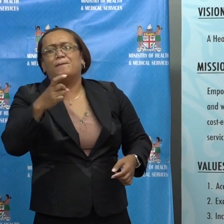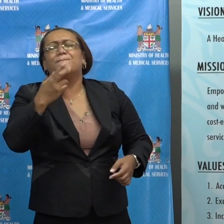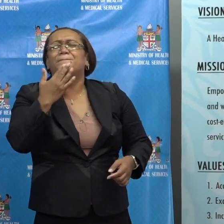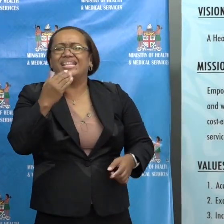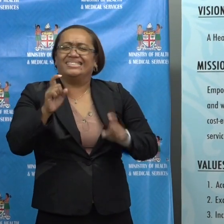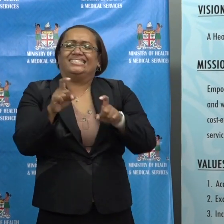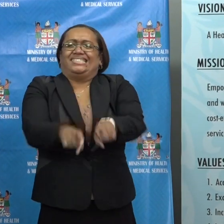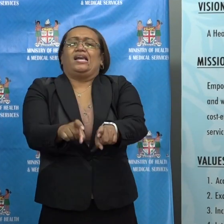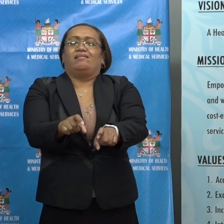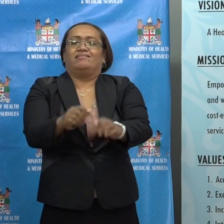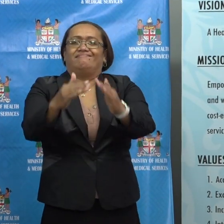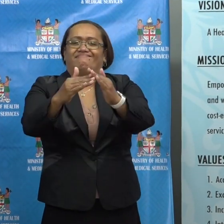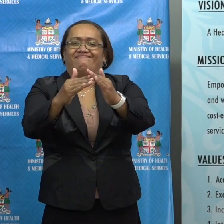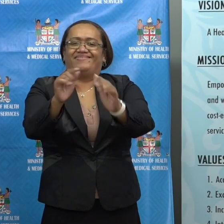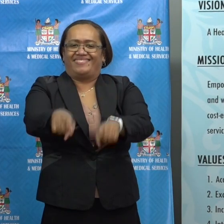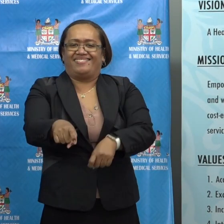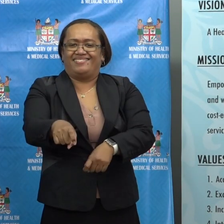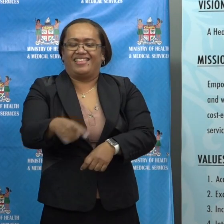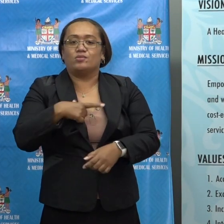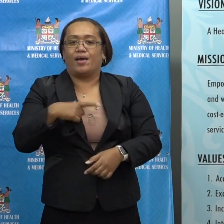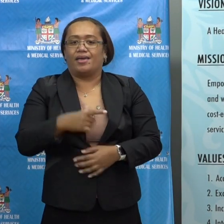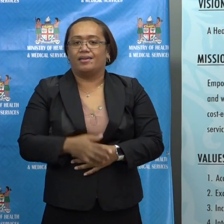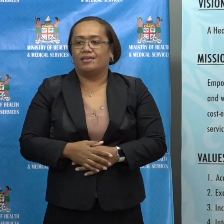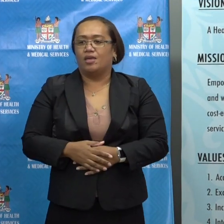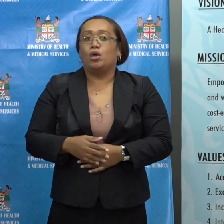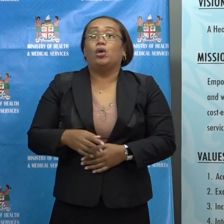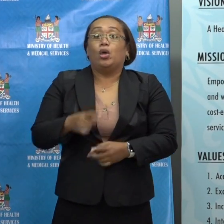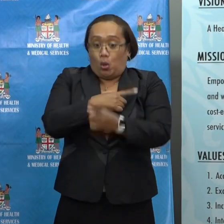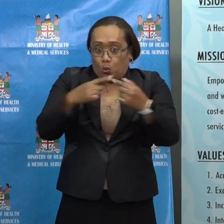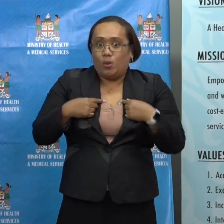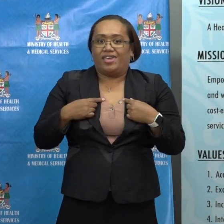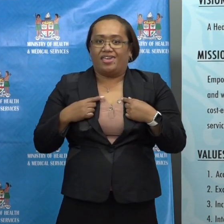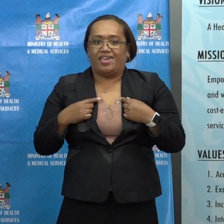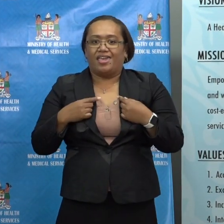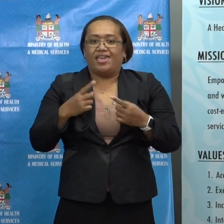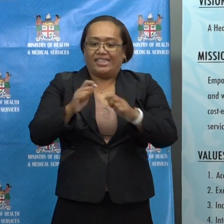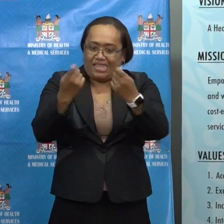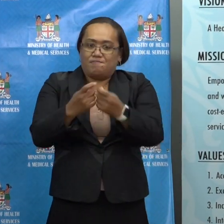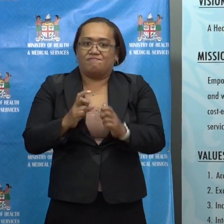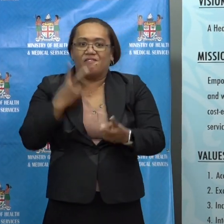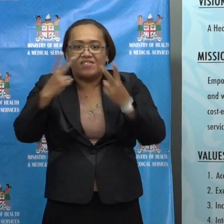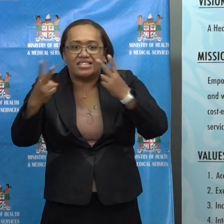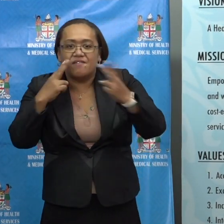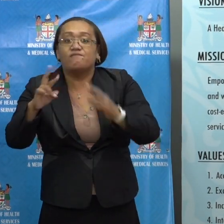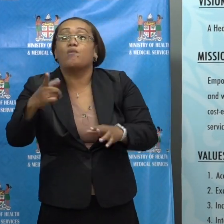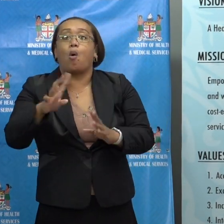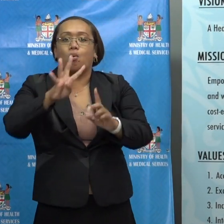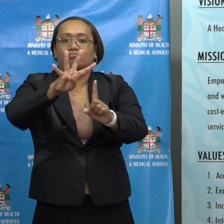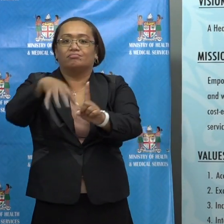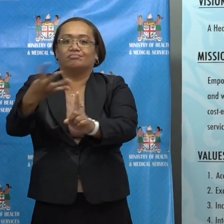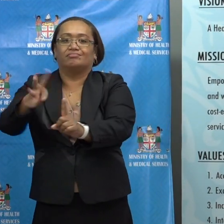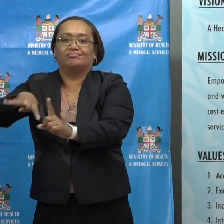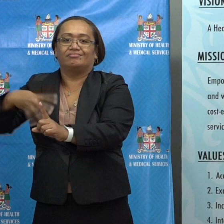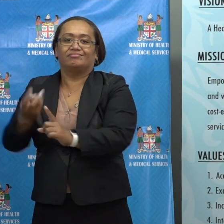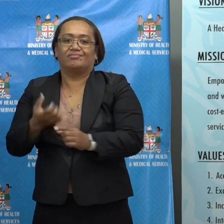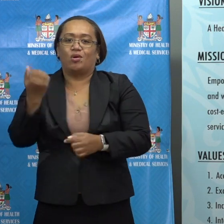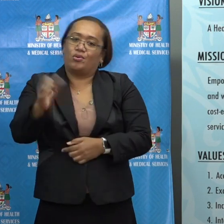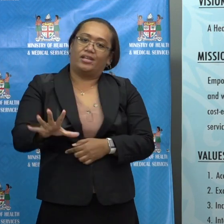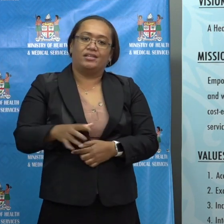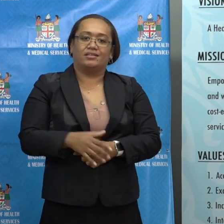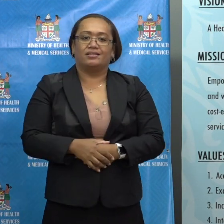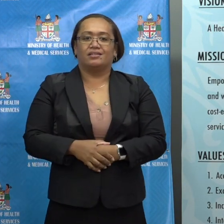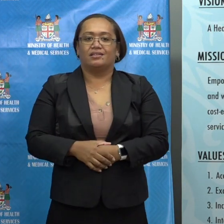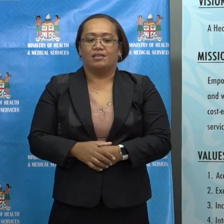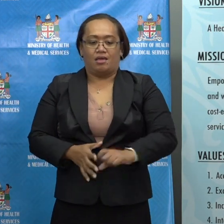more rapidly and screen a lot more people quickly. And by doing that, you do two things. Number one,